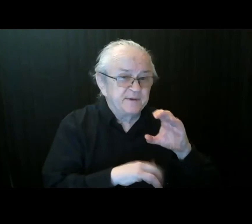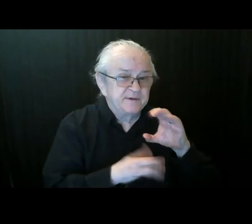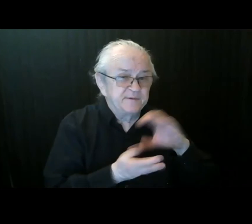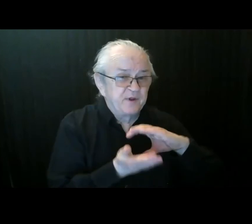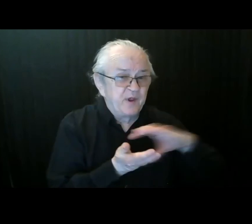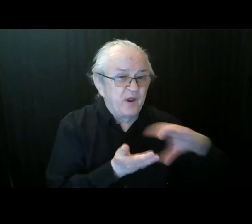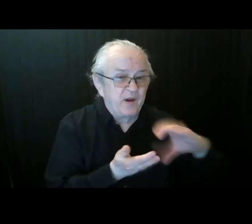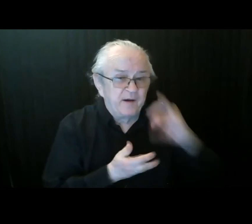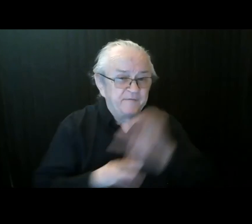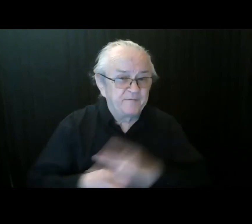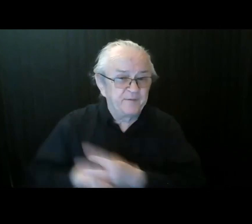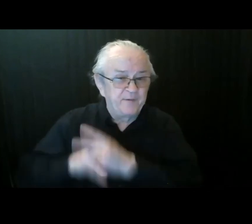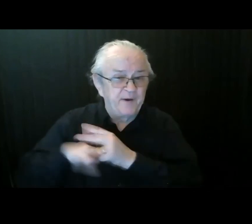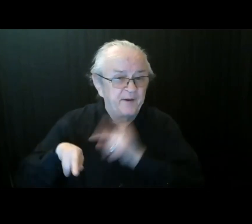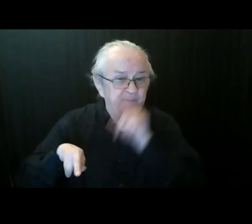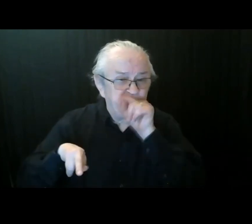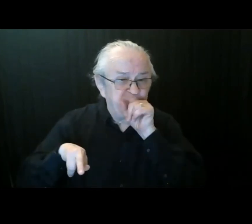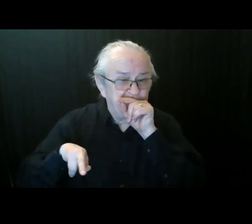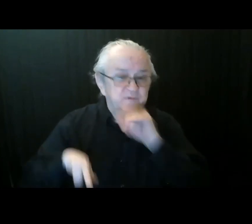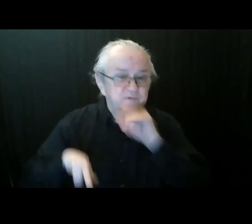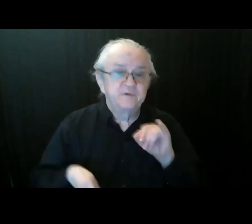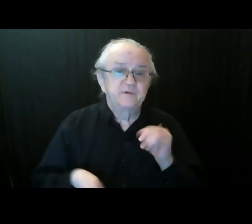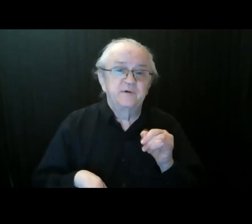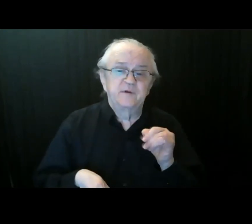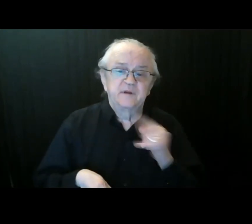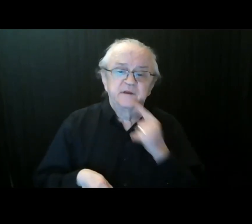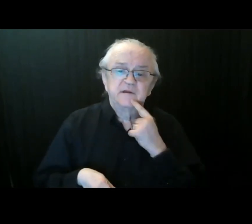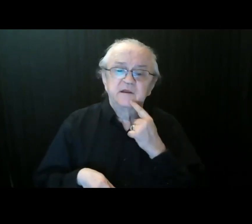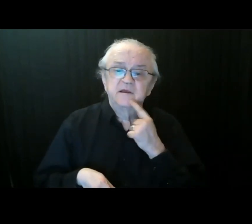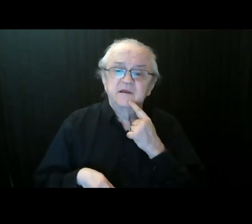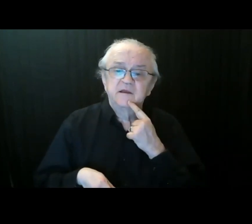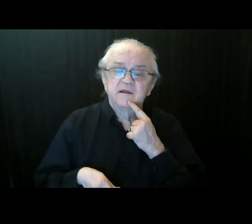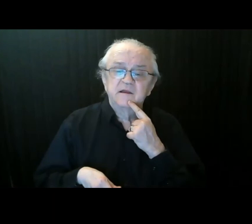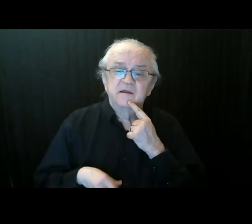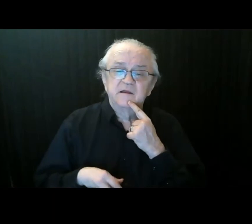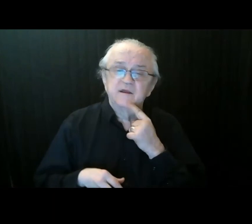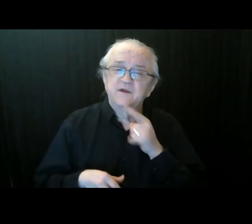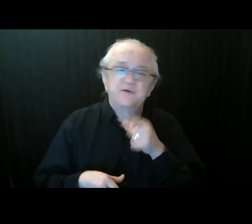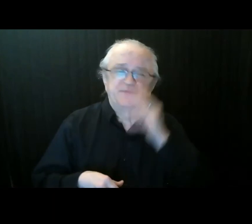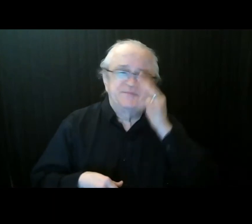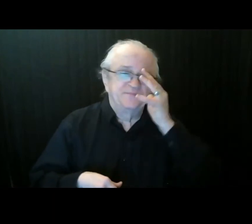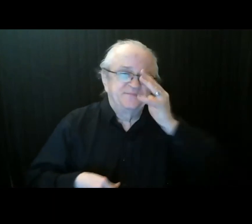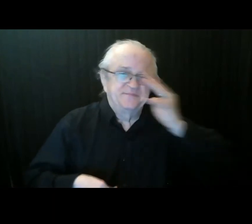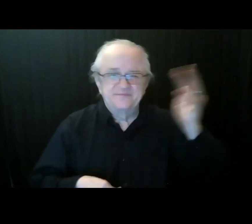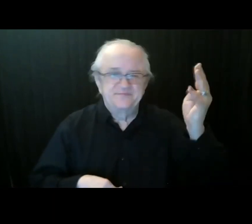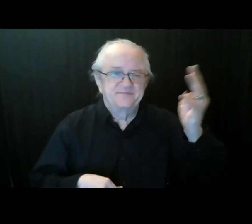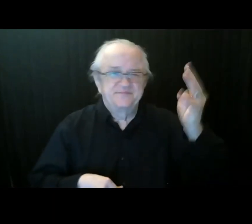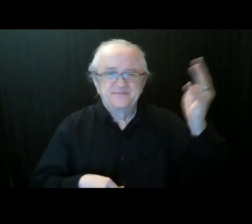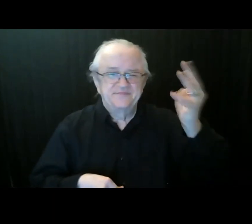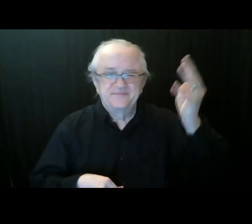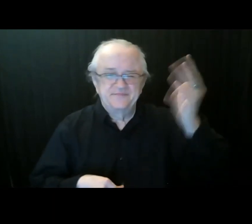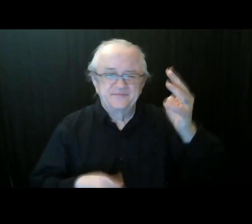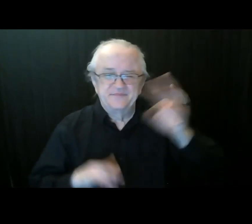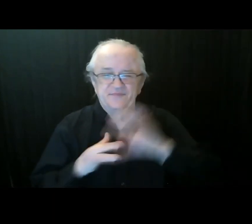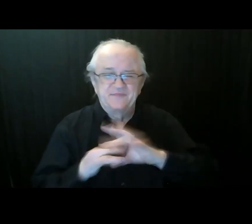Judy said that I would spread what I was shoveling beneath the